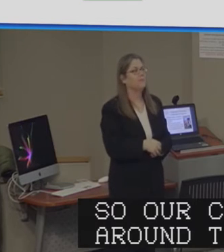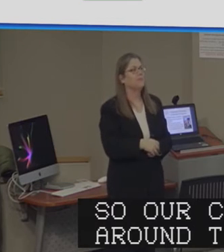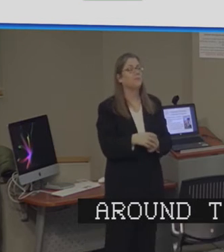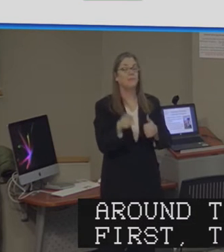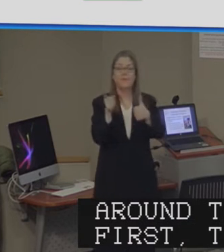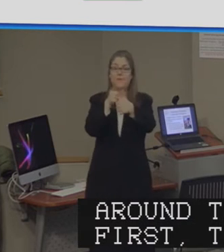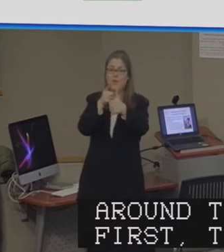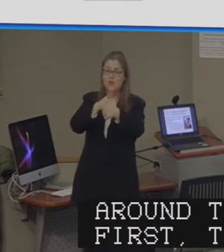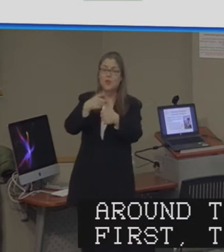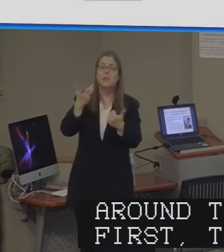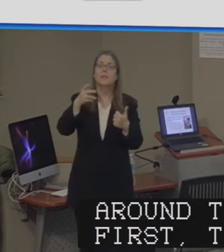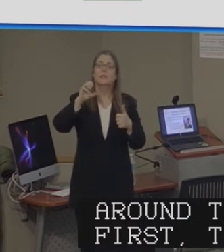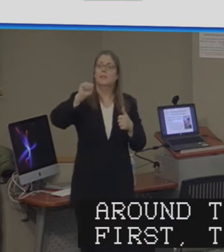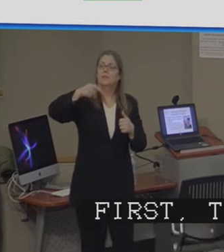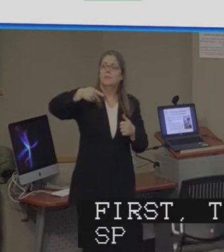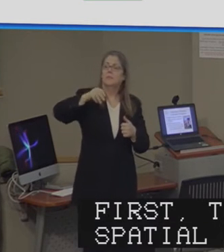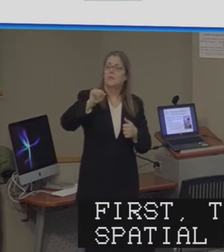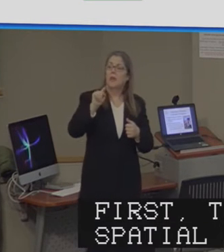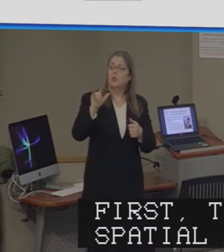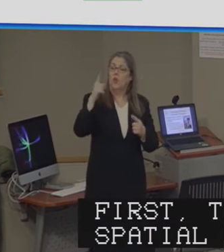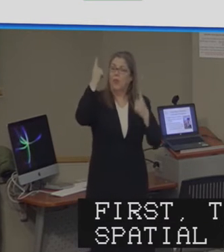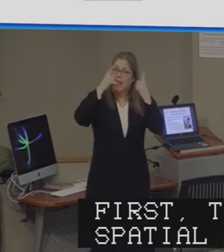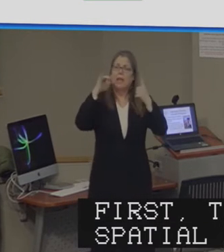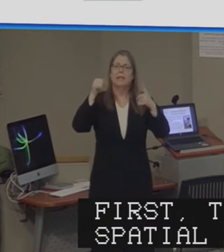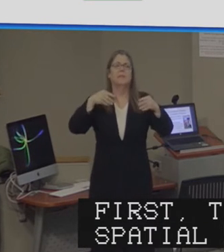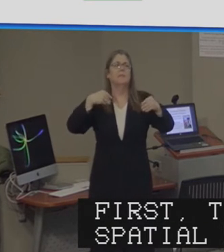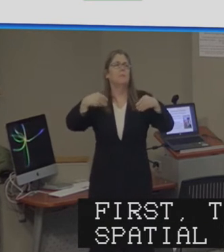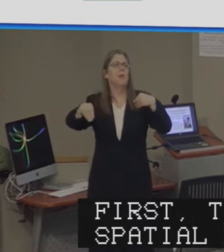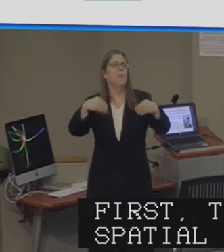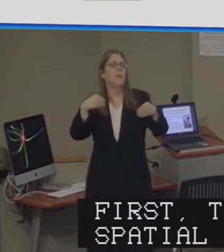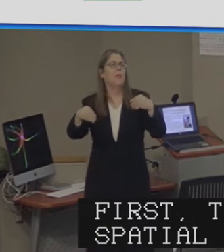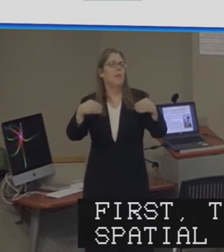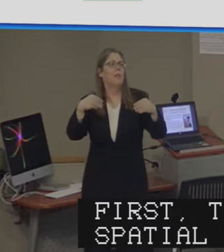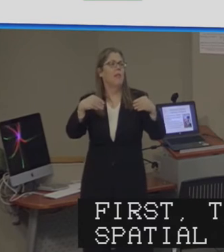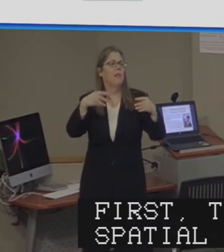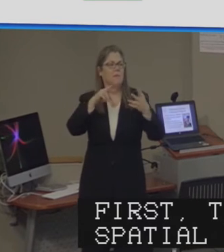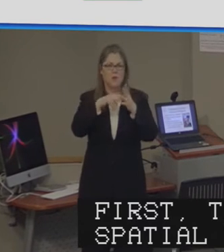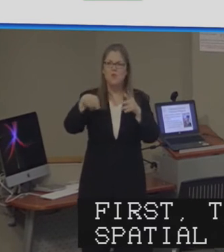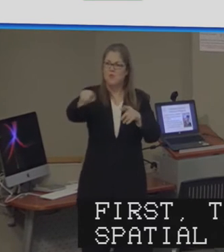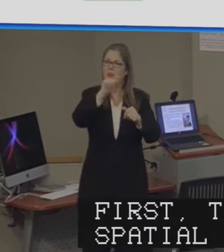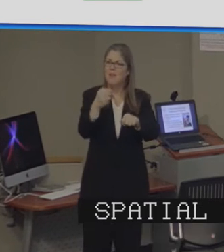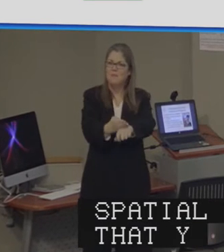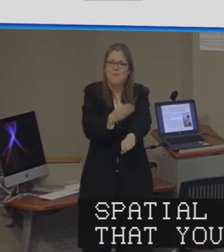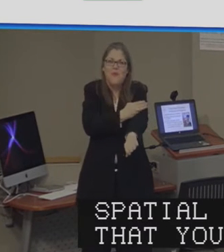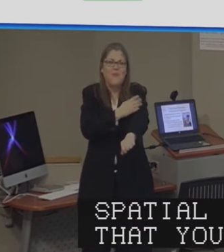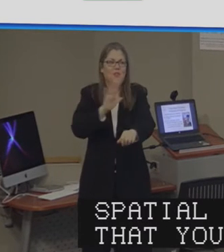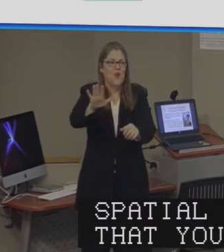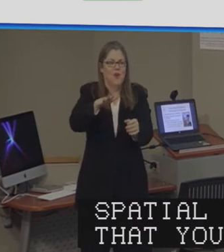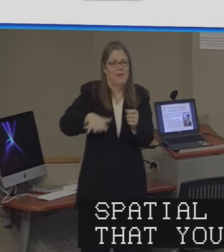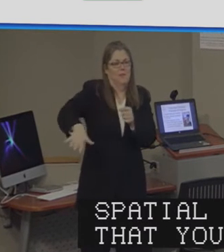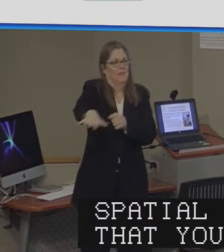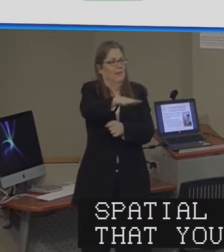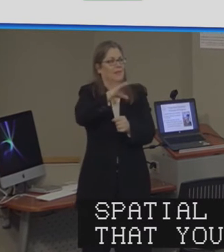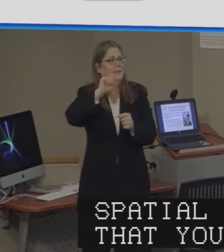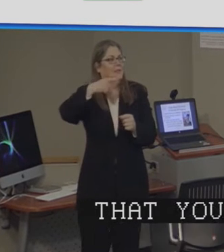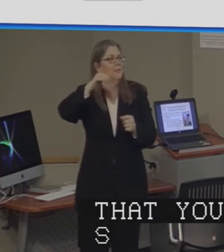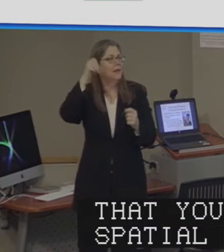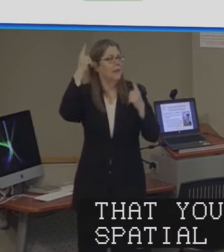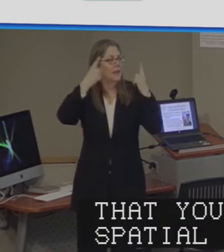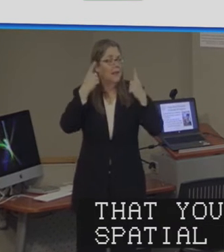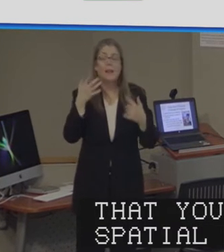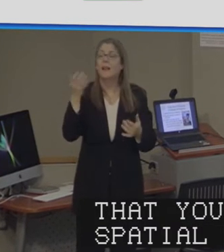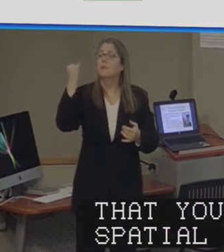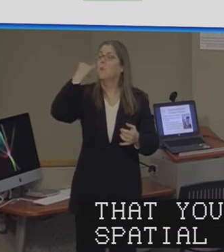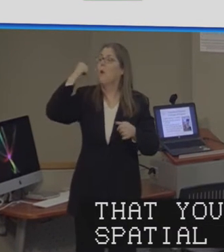spatial thinking is malleable, that you can become a better spatial thinker. If science were deeply spatial, but some of